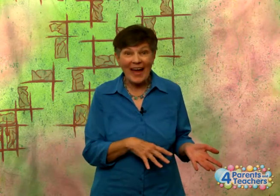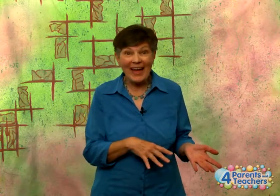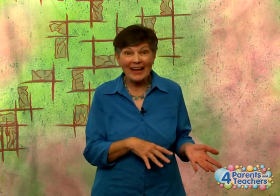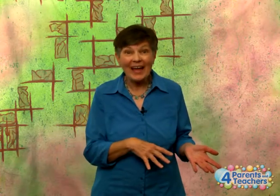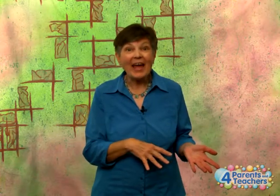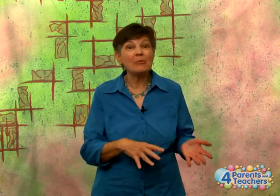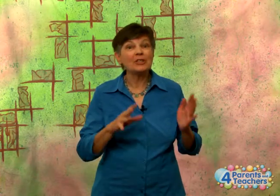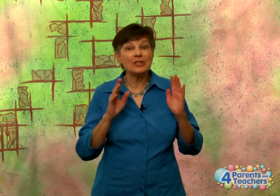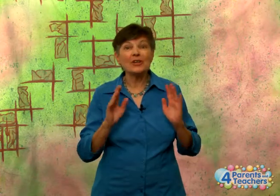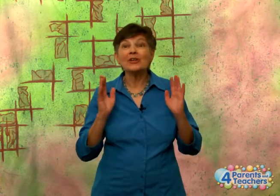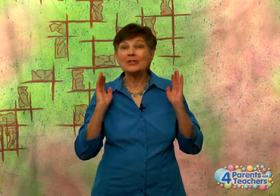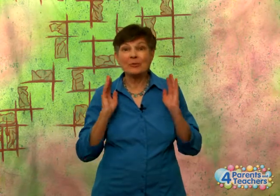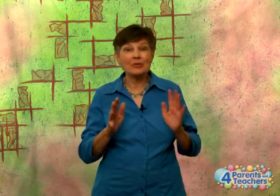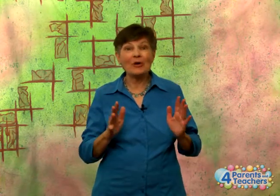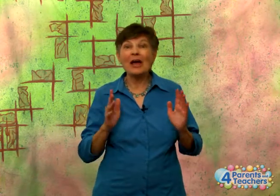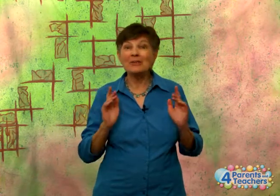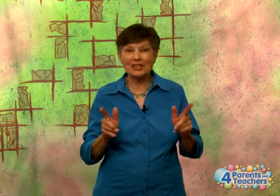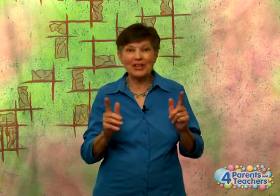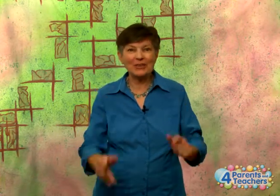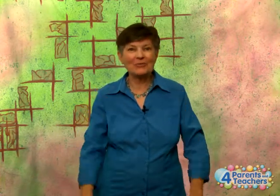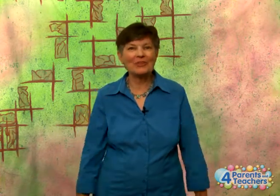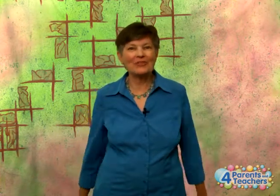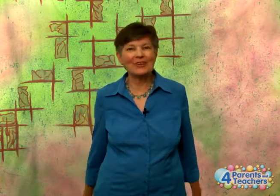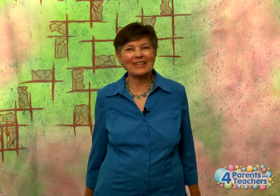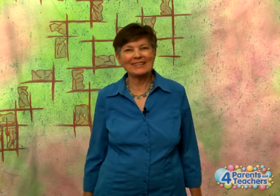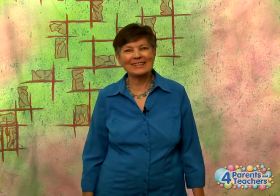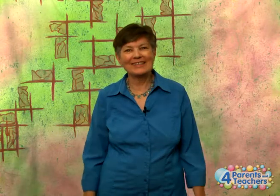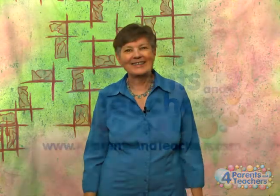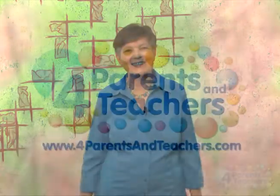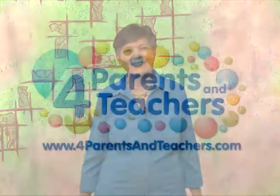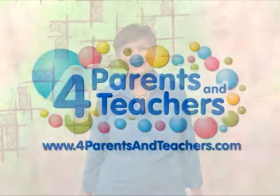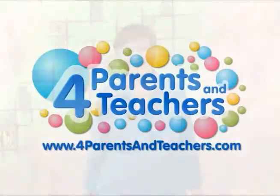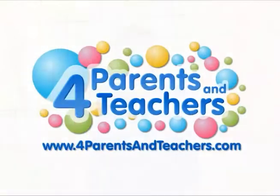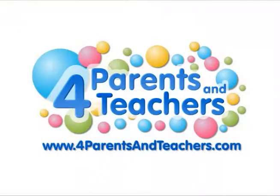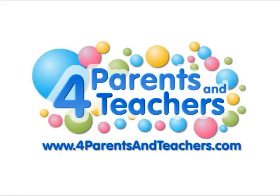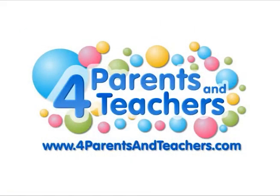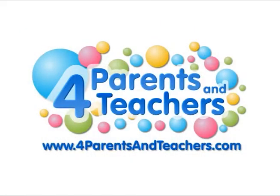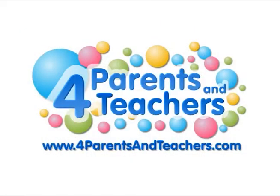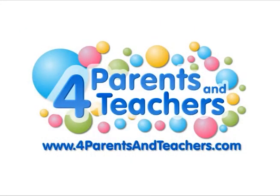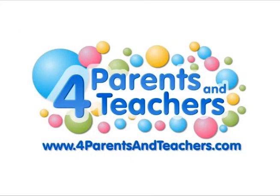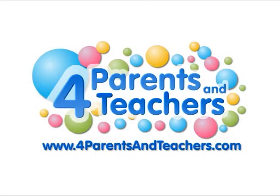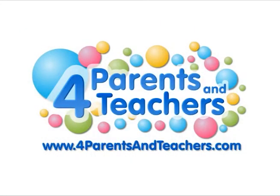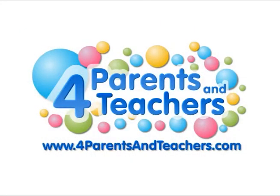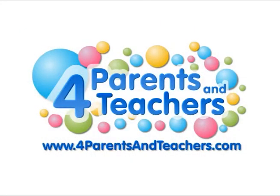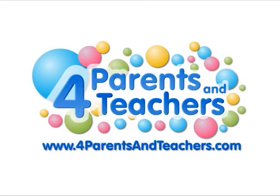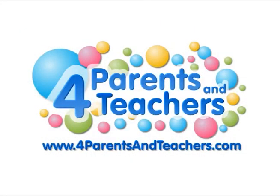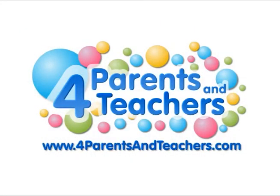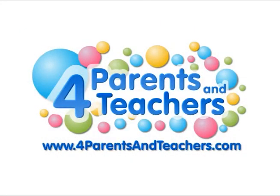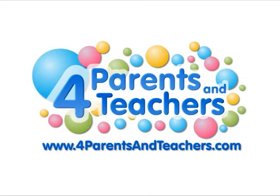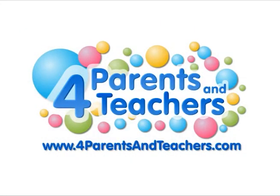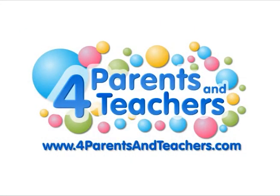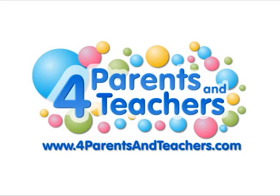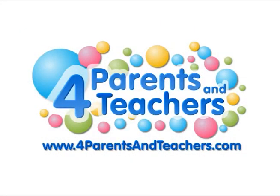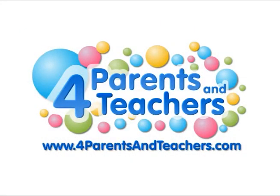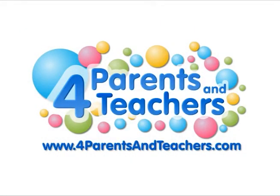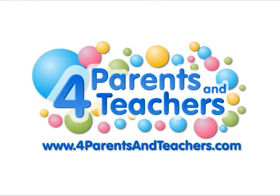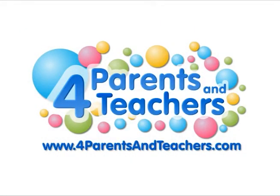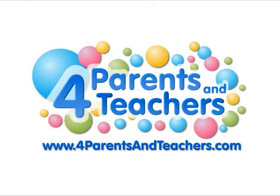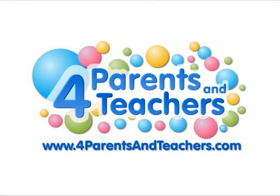and be sure you subscribe and share us with your friends Play, play, play along Come on and play along Play, play,